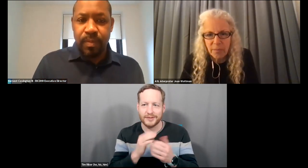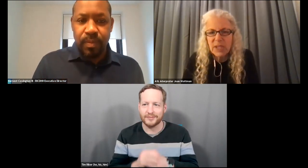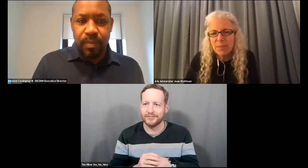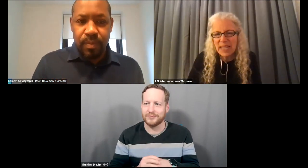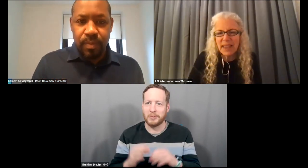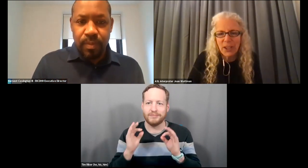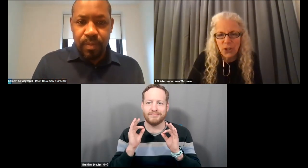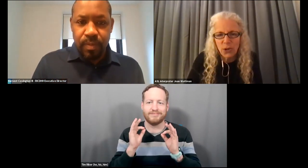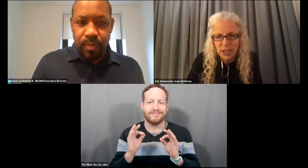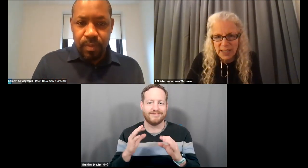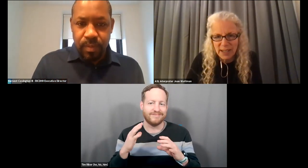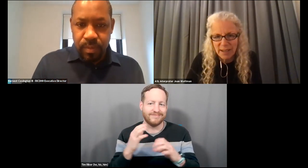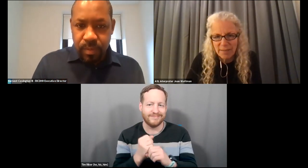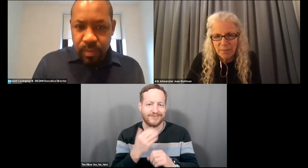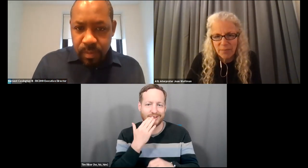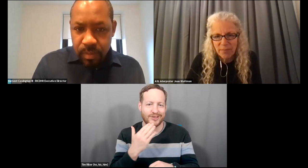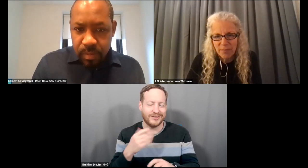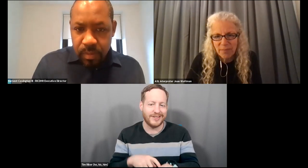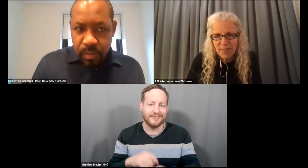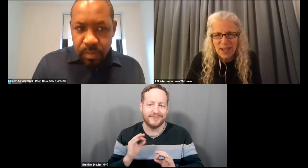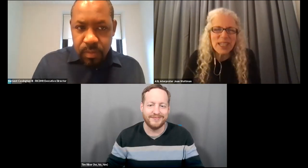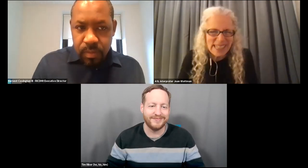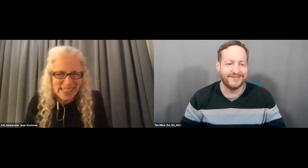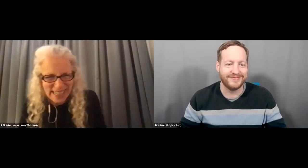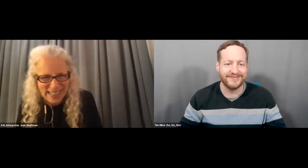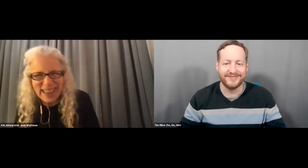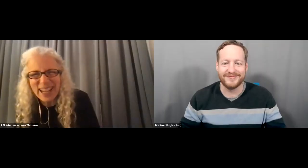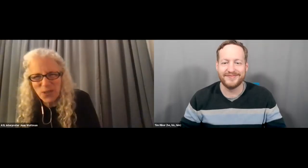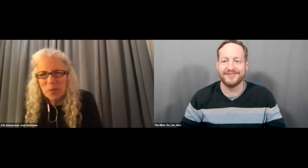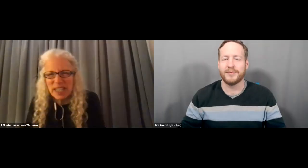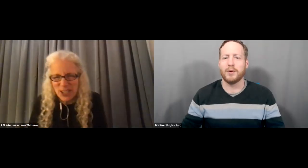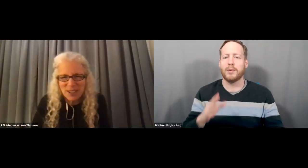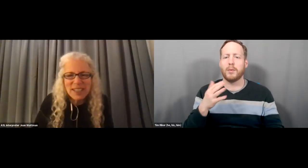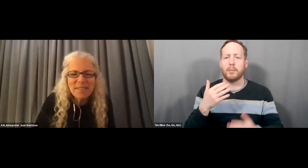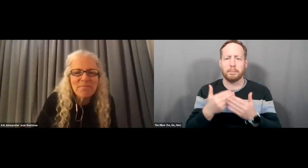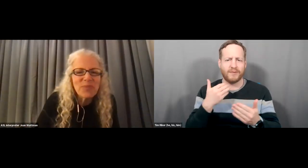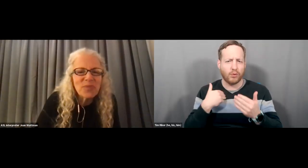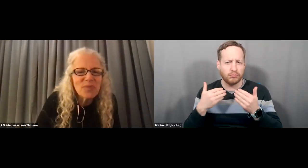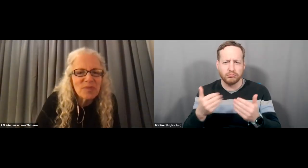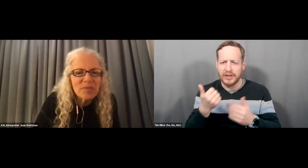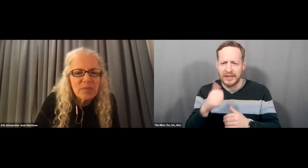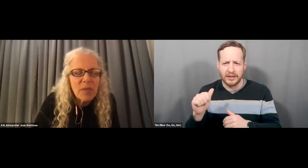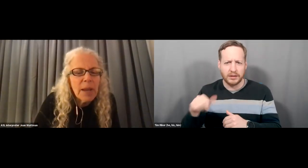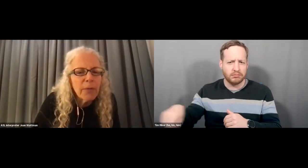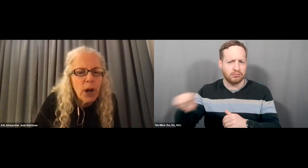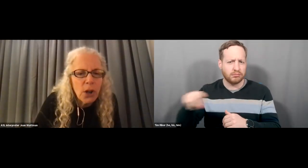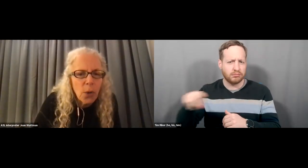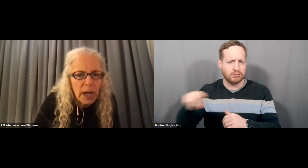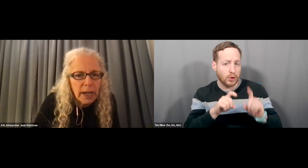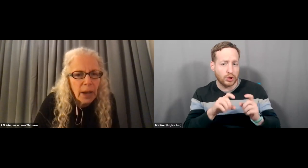Tim saying, thank you, Ernest. That was succinct. Thank you very much. And before I go on, I